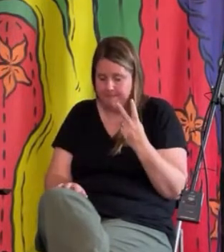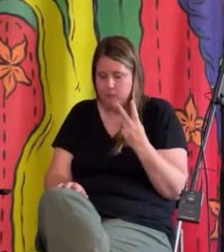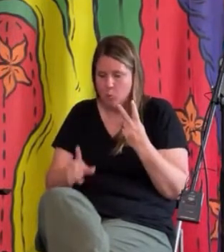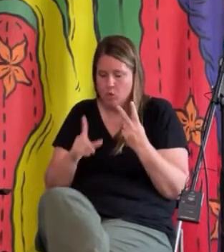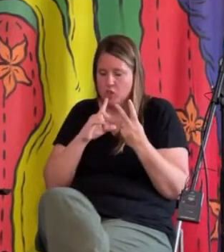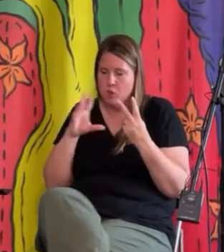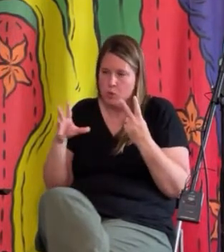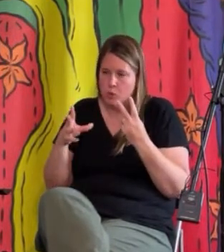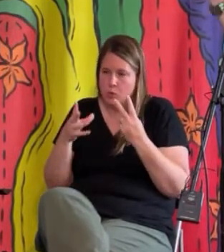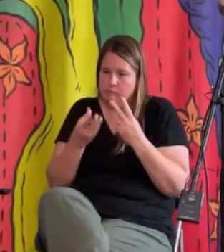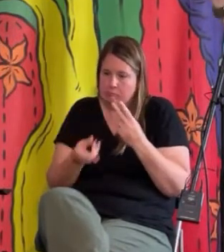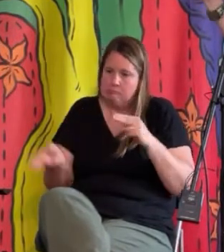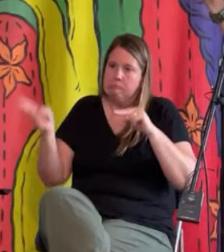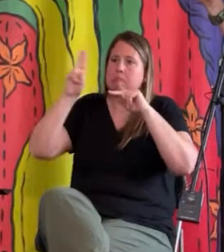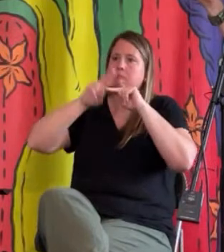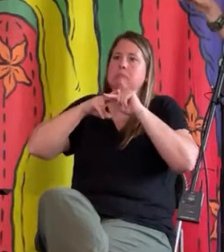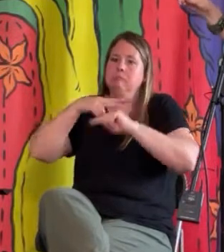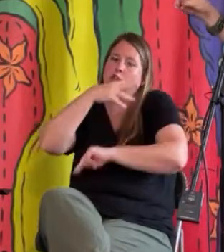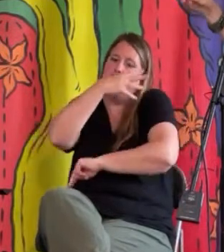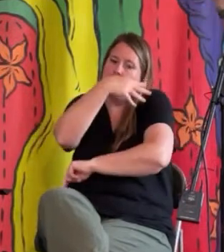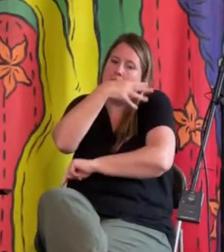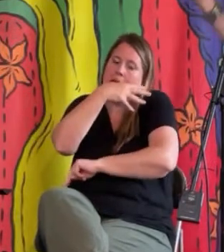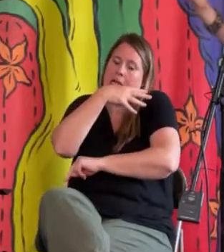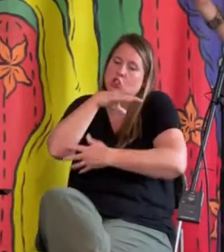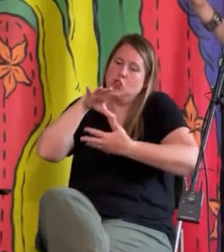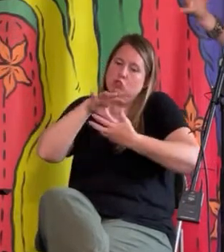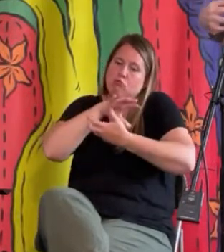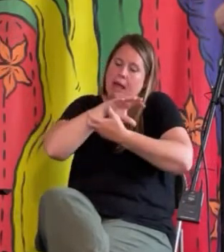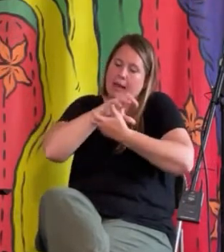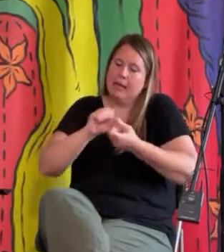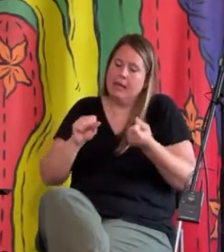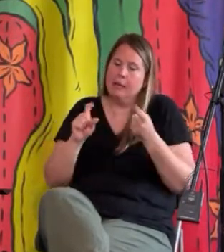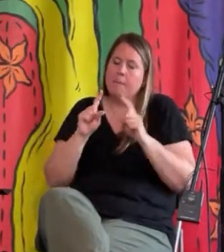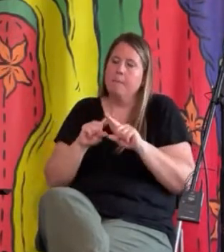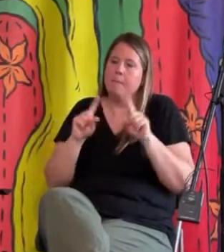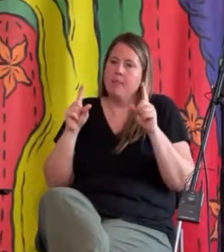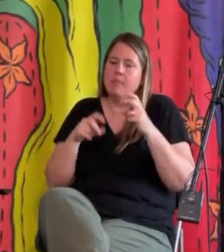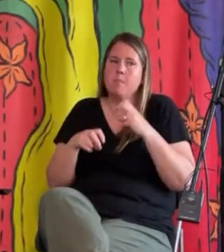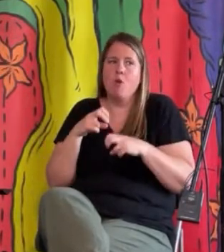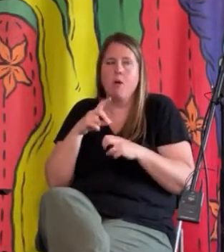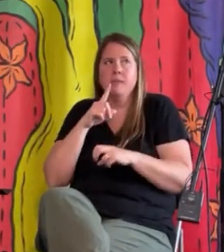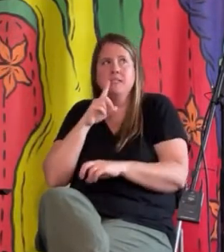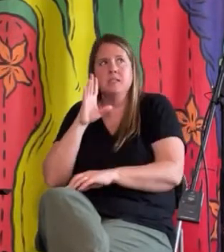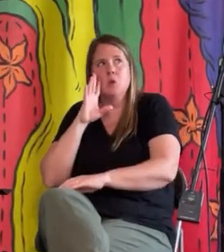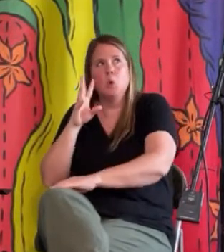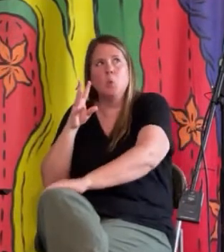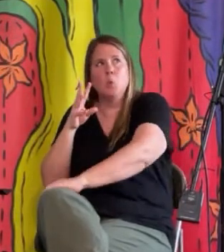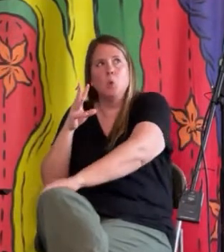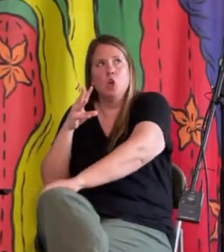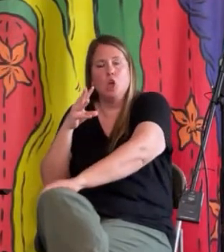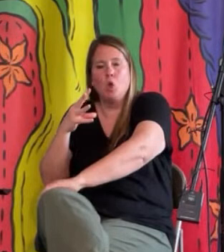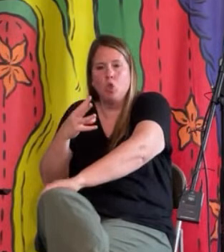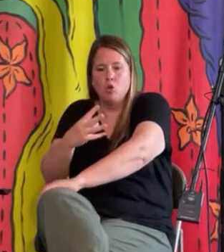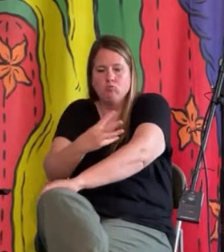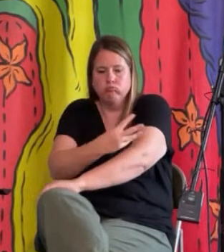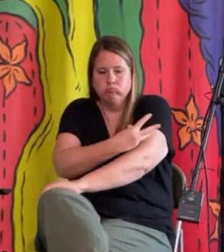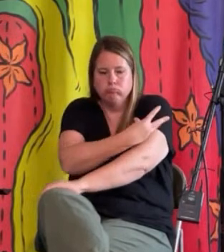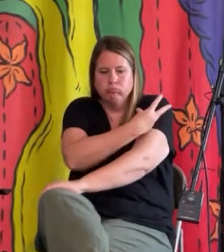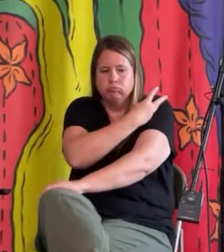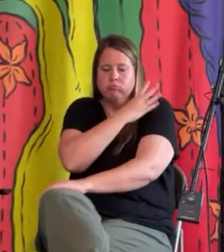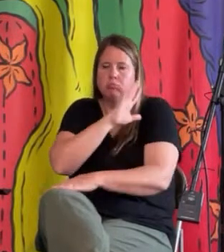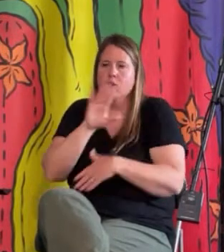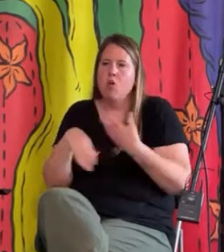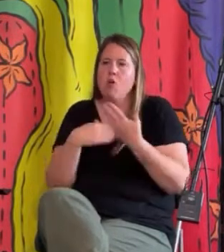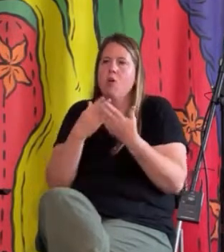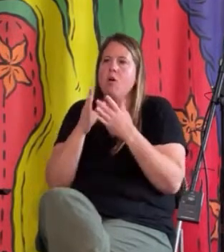booster bit of radiation to eradicate it. The problem with that is it's gonna go through every major nerve and muscle